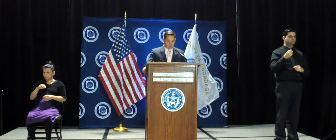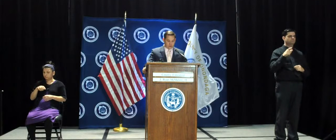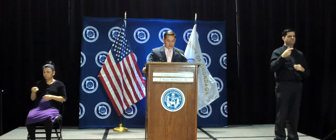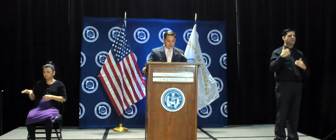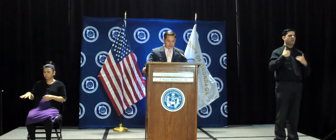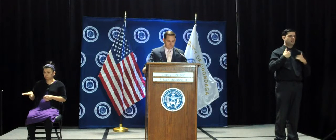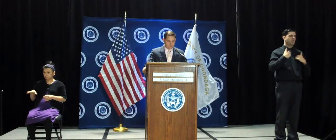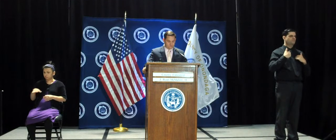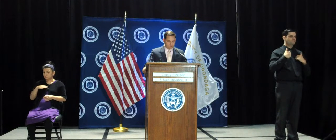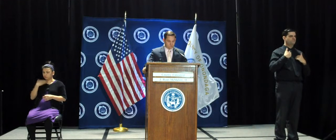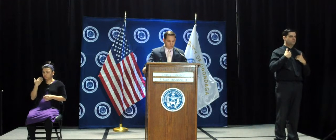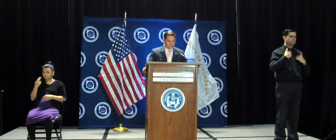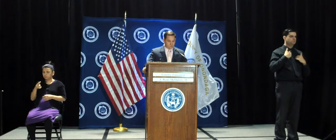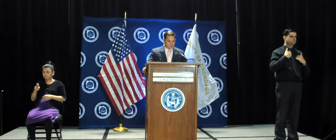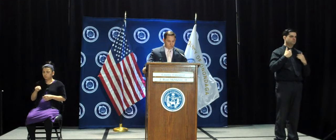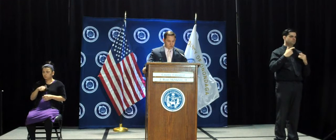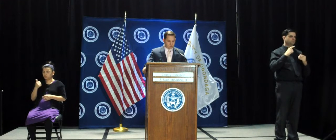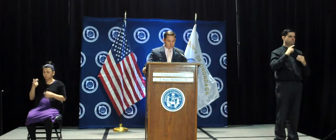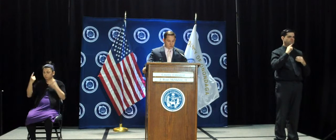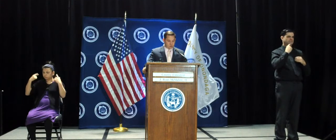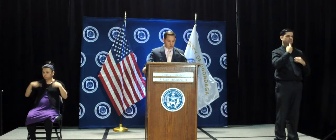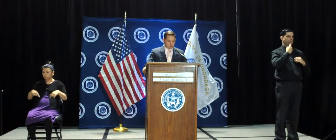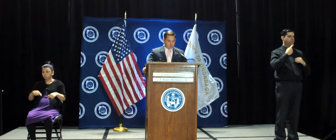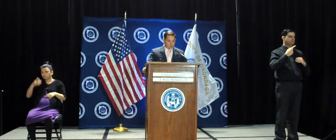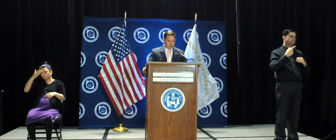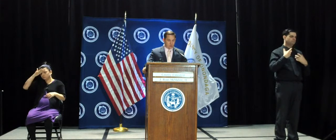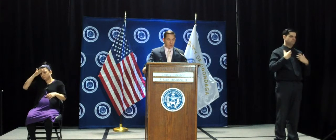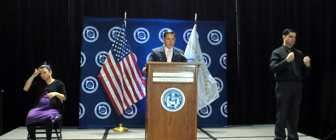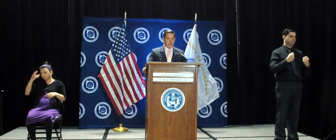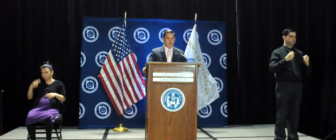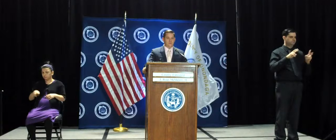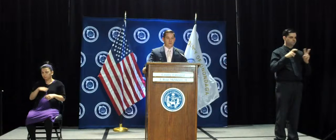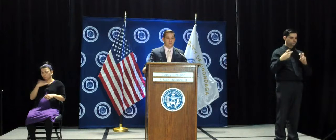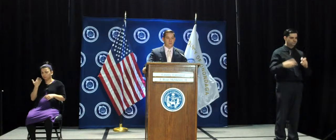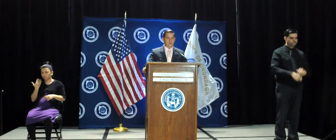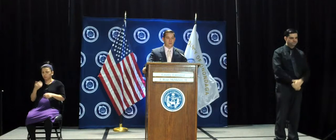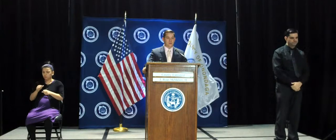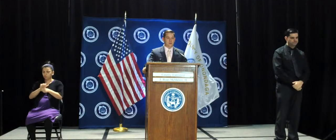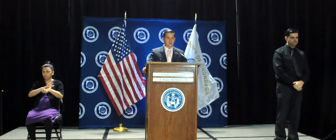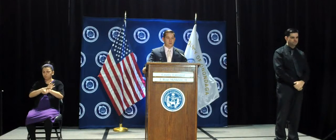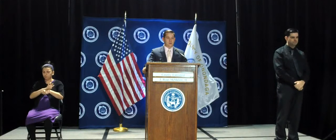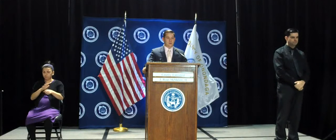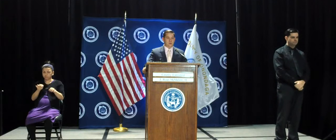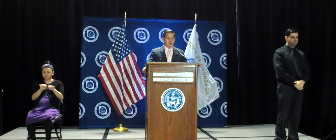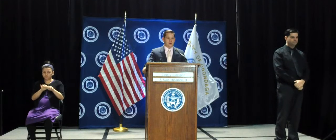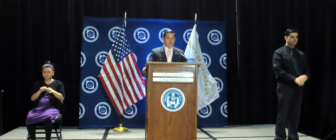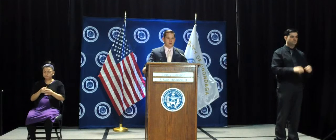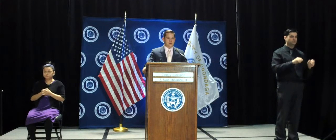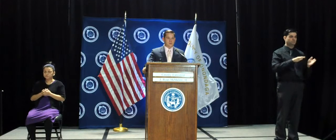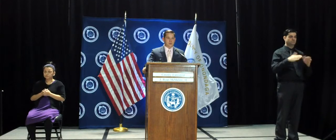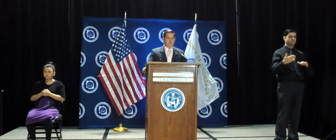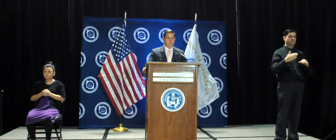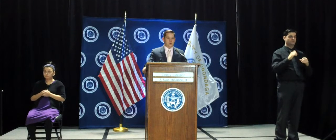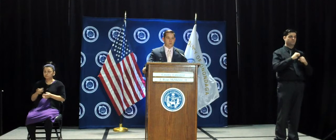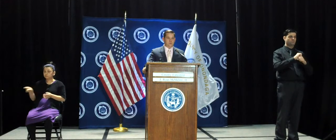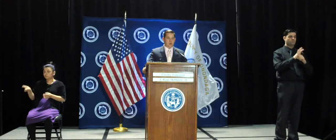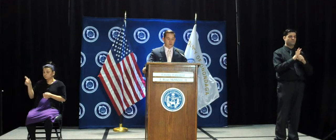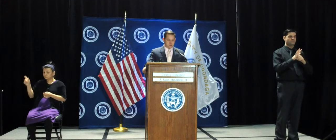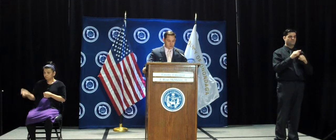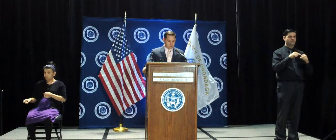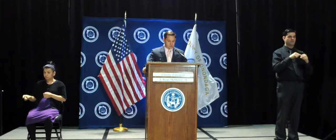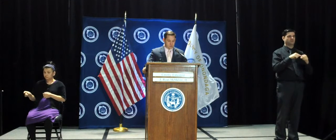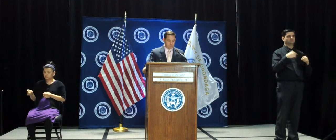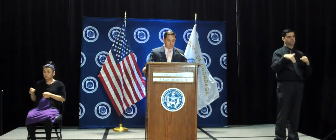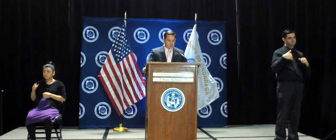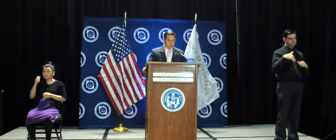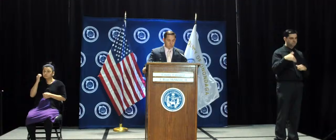died of COVID-19. So certainly we think about her and her family and everybody we've